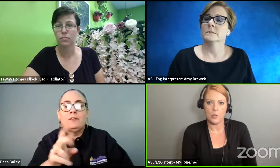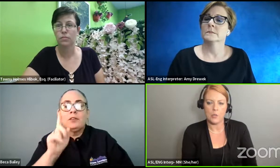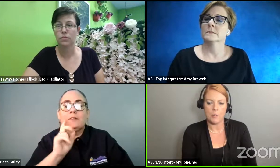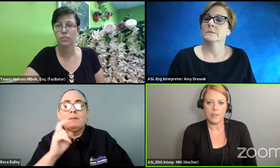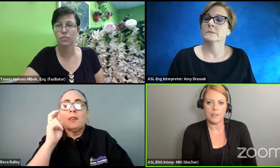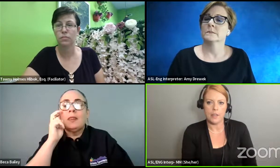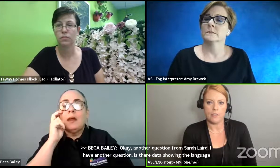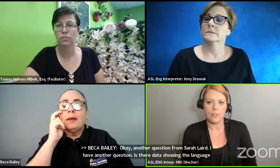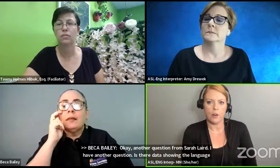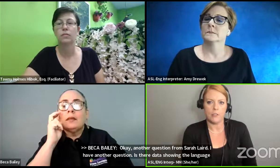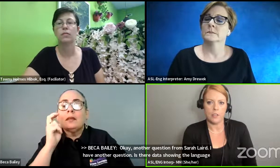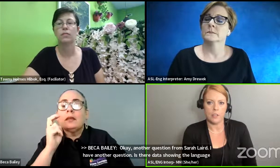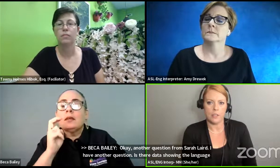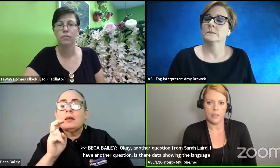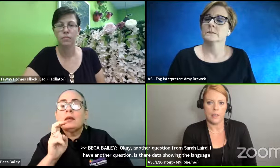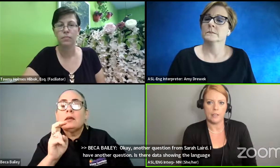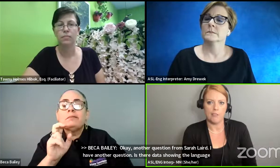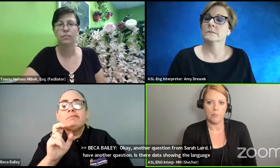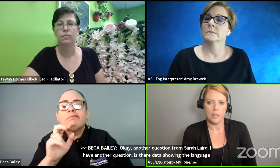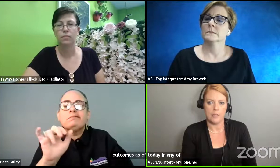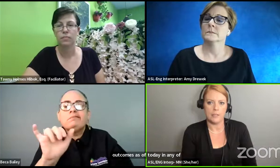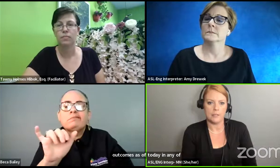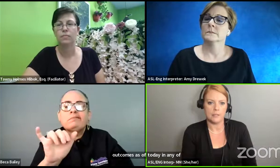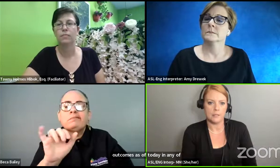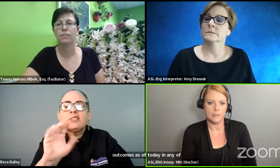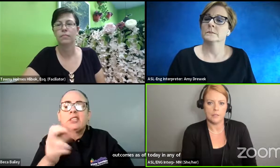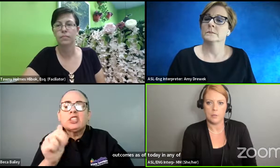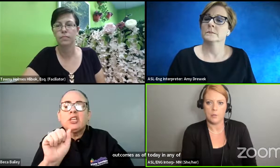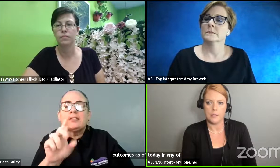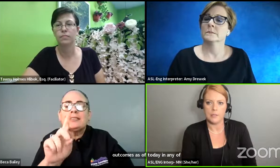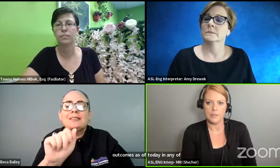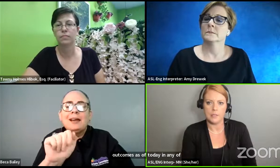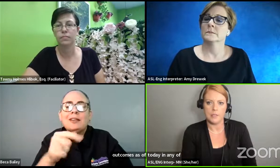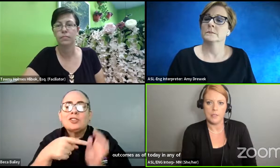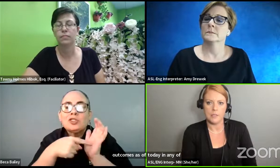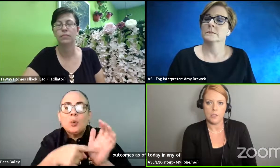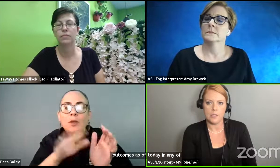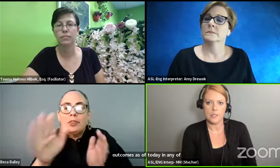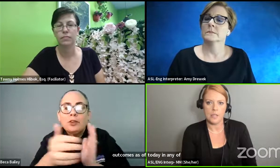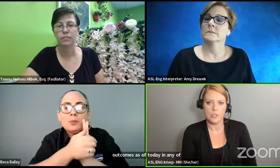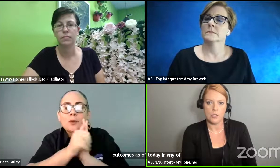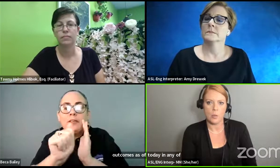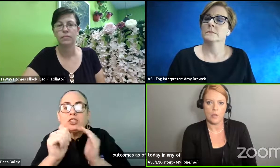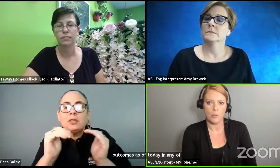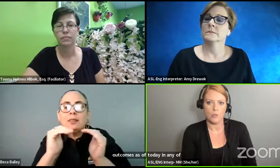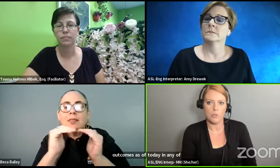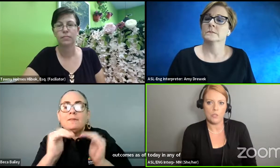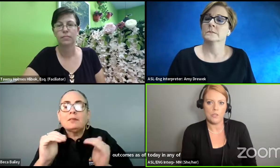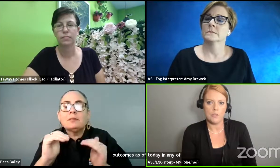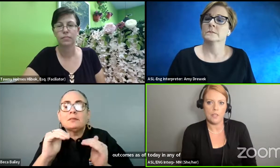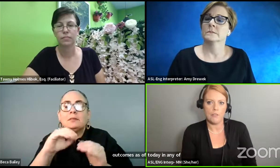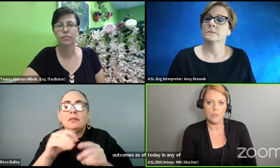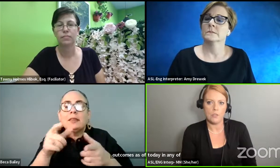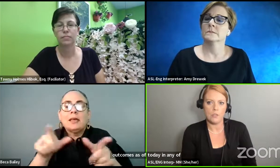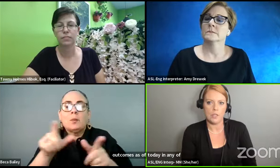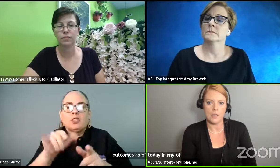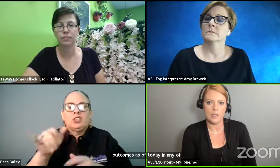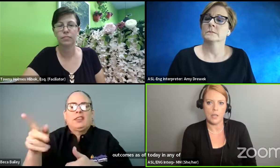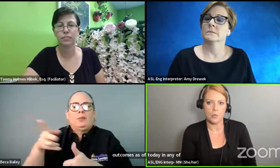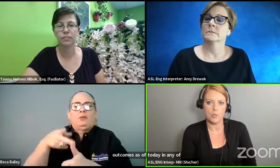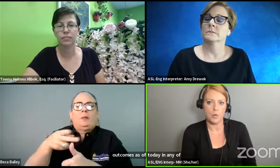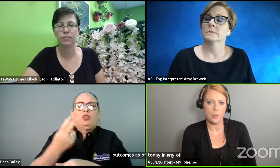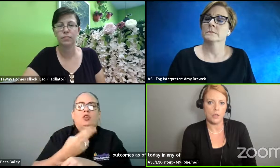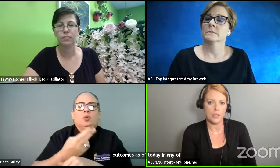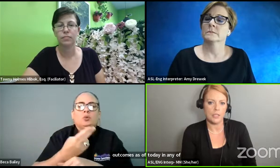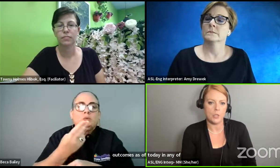languages used by the deaf, hard of hearing, and deaf-blind communities, such as data showing their proficiency levels in